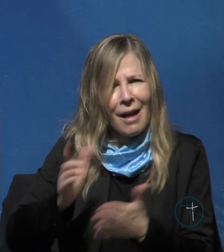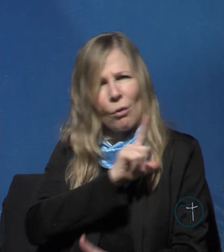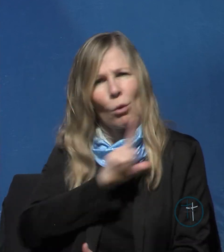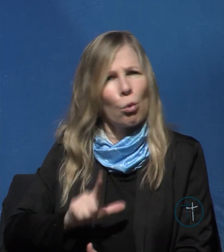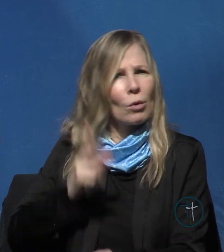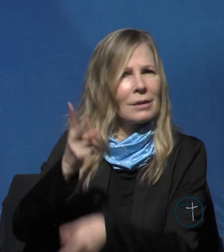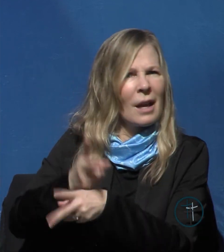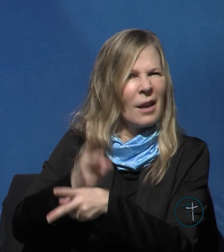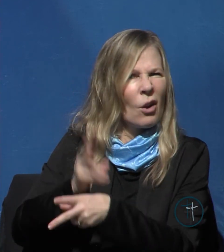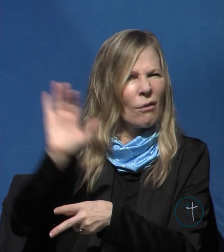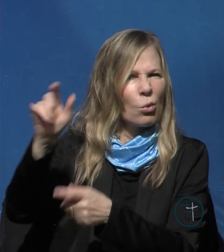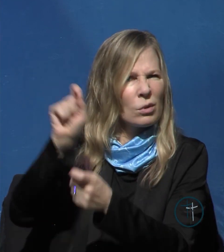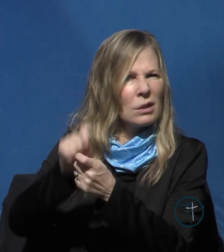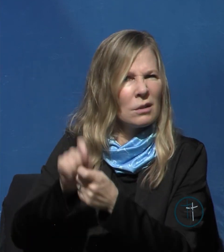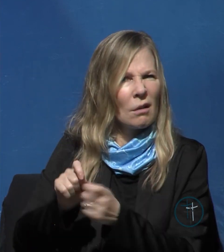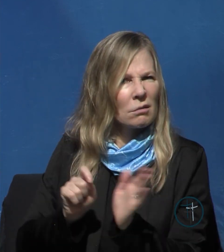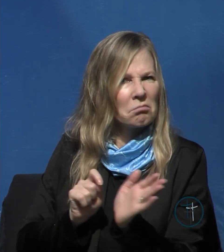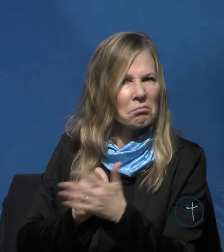with some of the details.